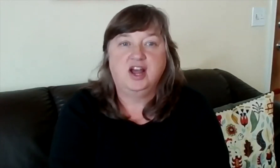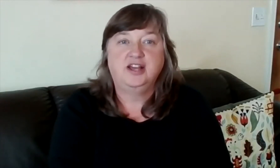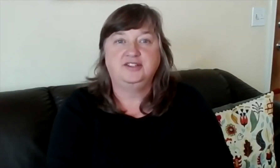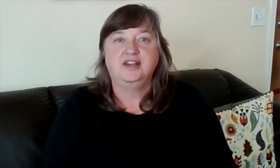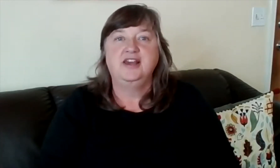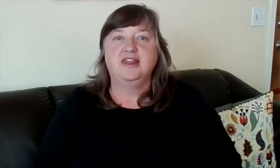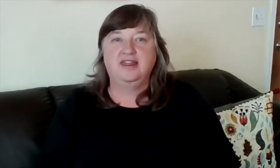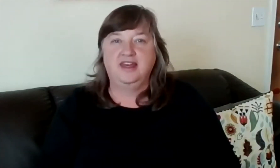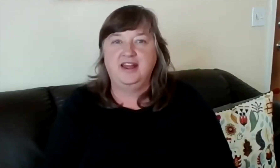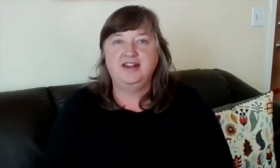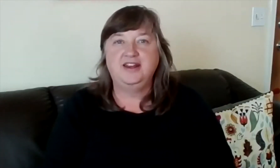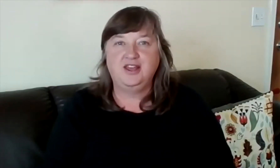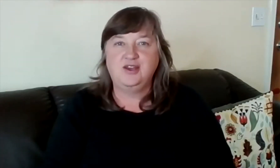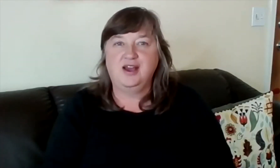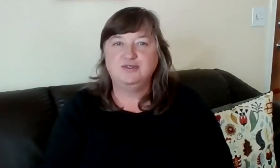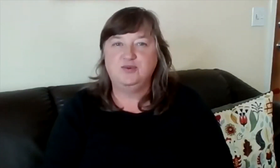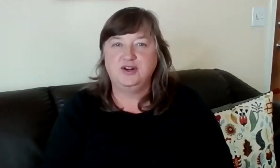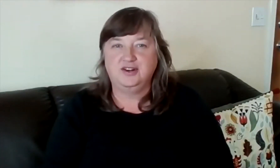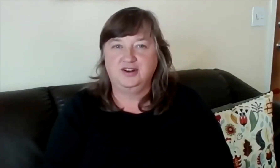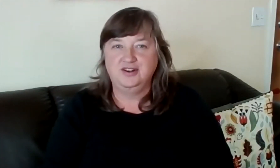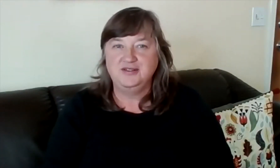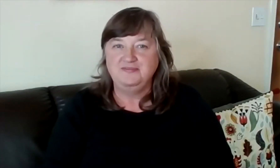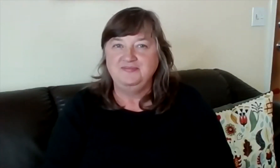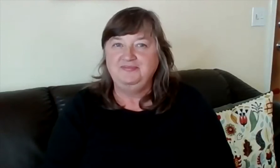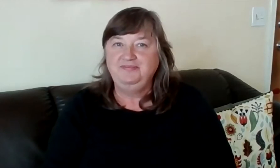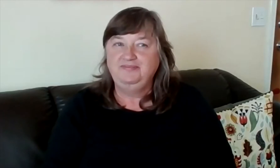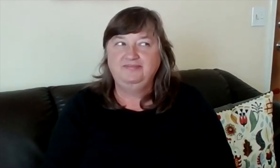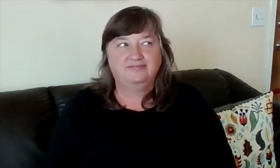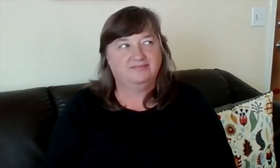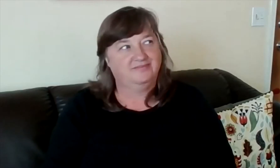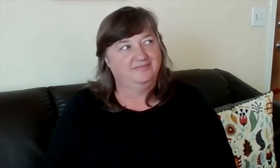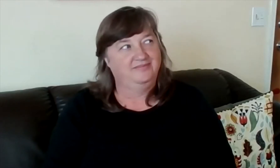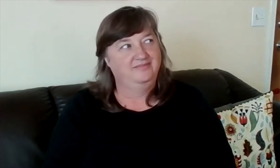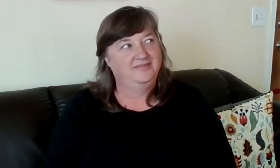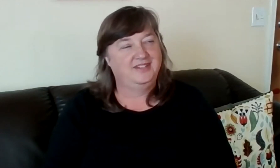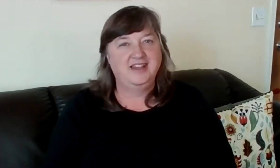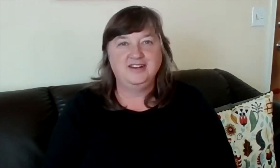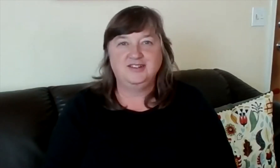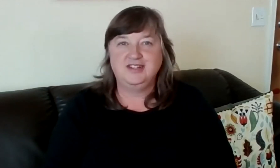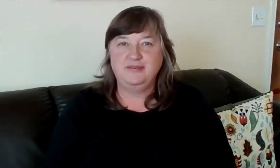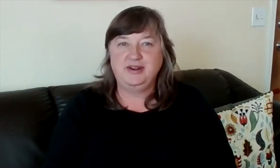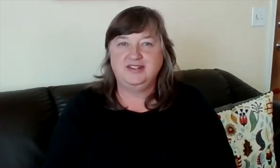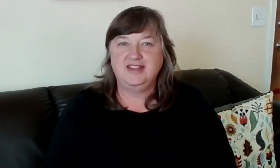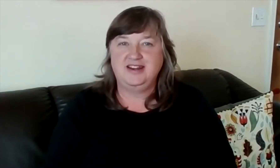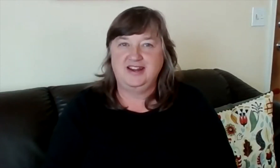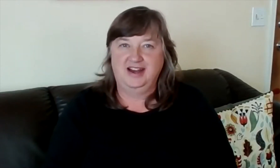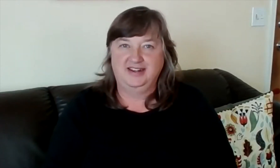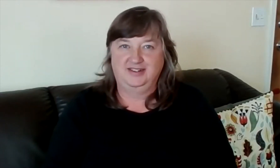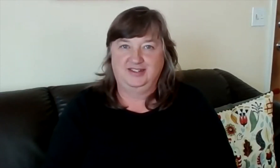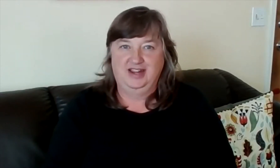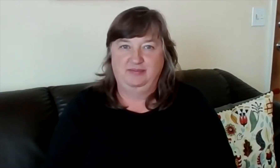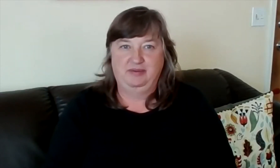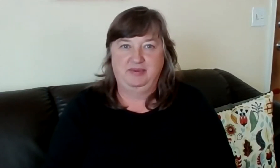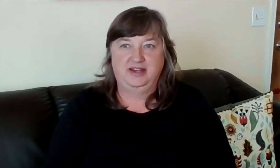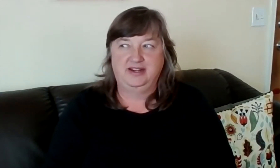child, then you have to wonder, did they understand me or did they not understand me,